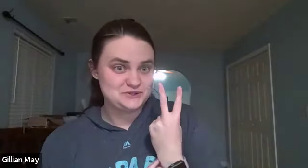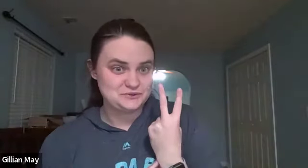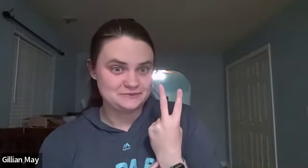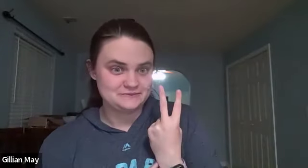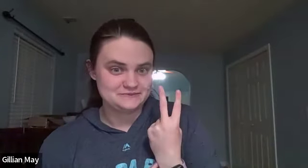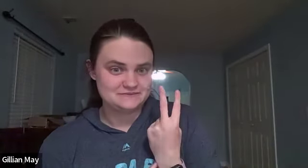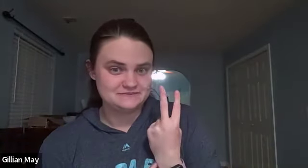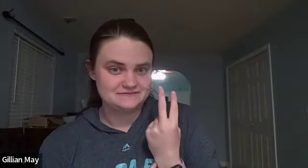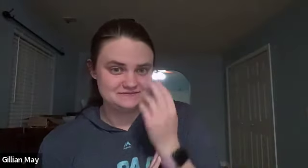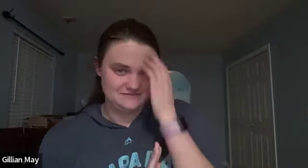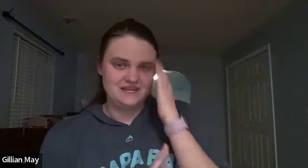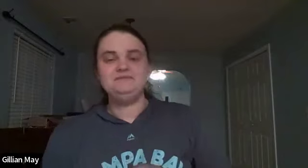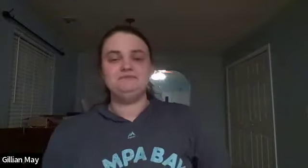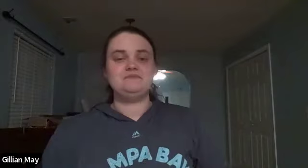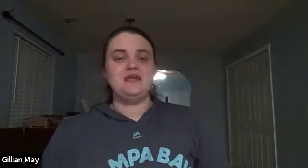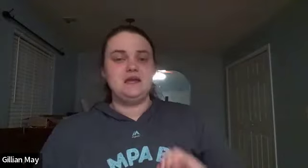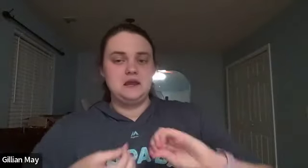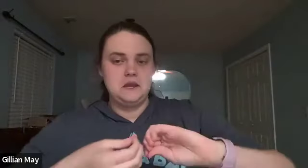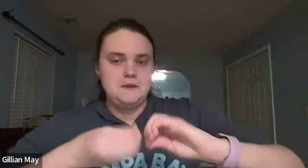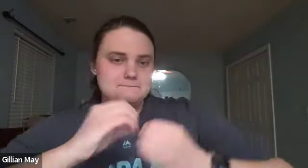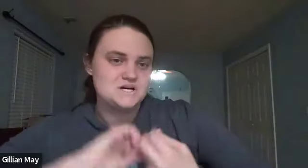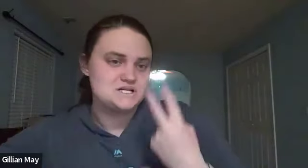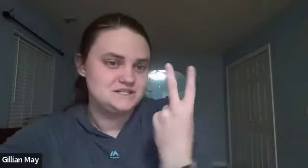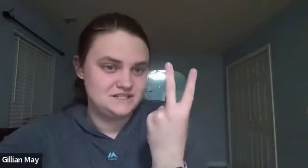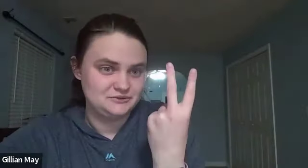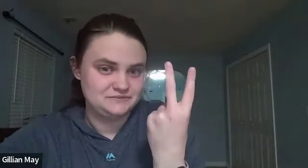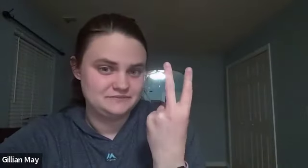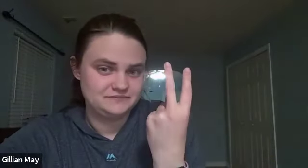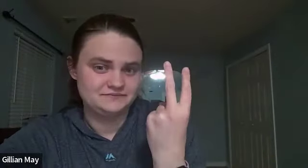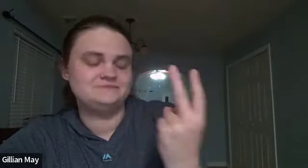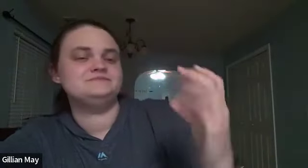2? Okay. Number 2.